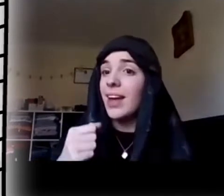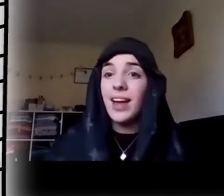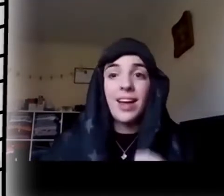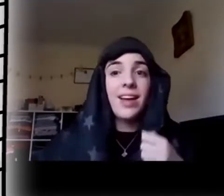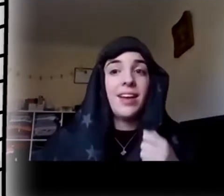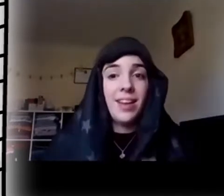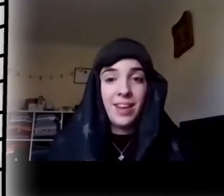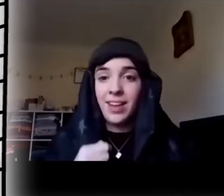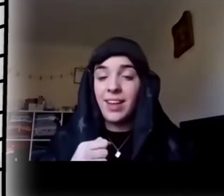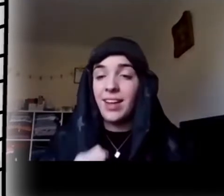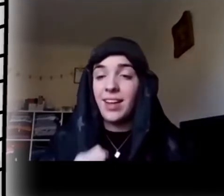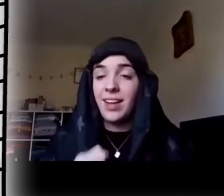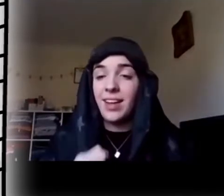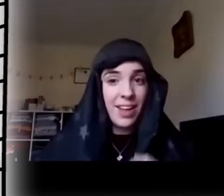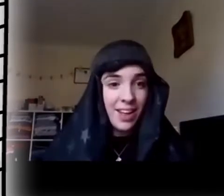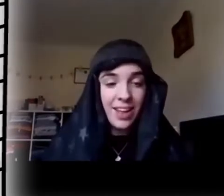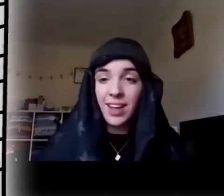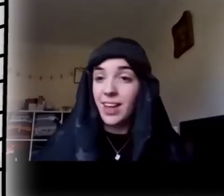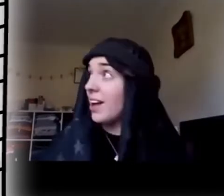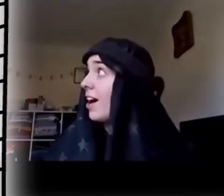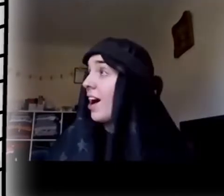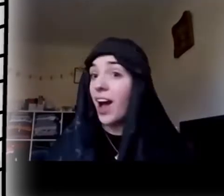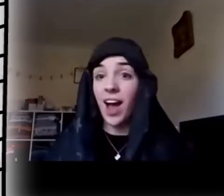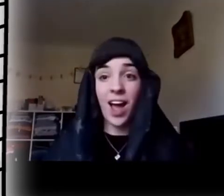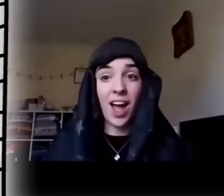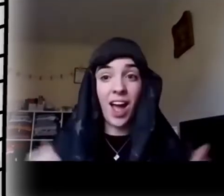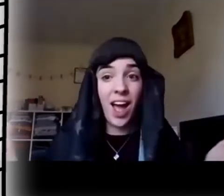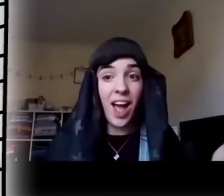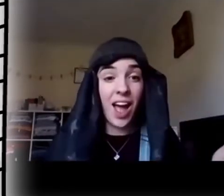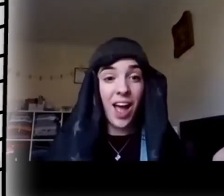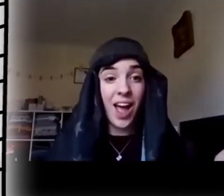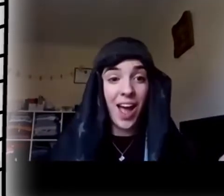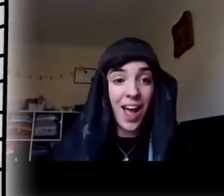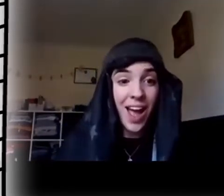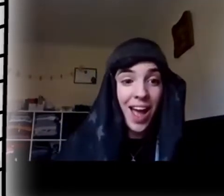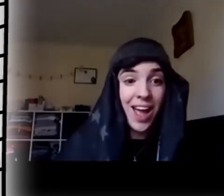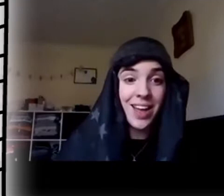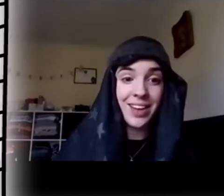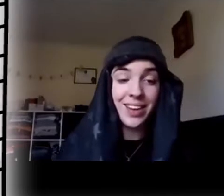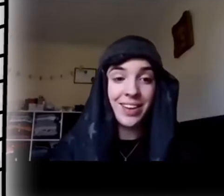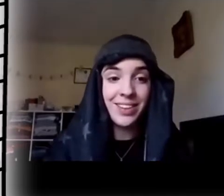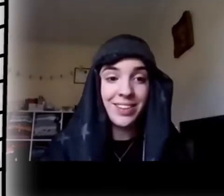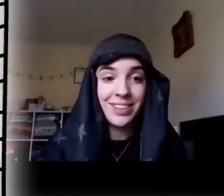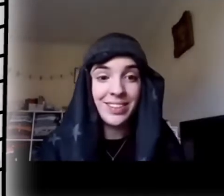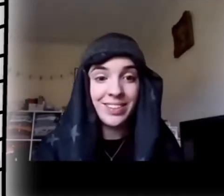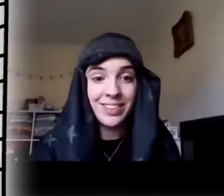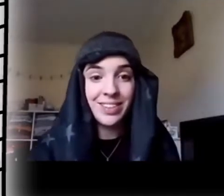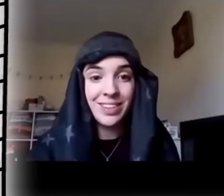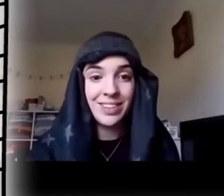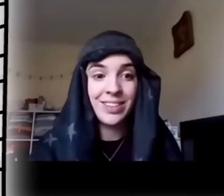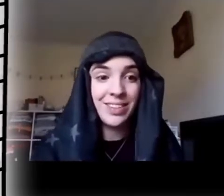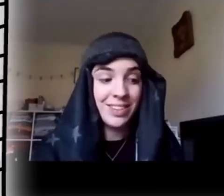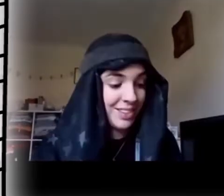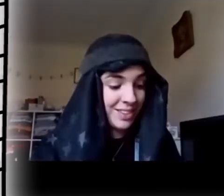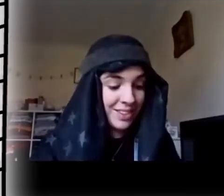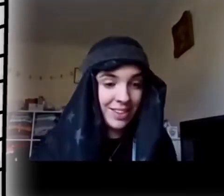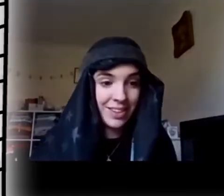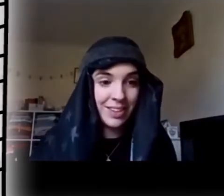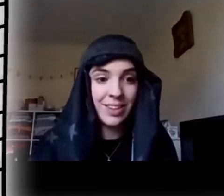more people joined them, until there was quite a crowd marching along and joining the parade. The friends and the people in the crowd took their coat to